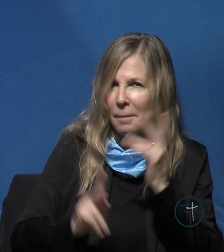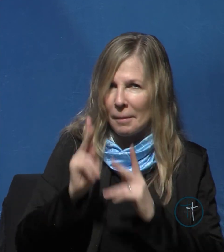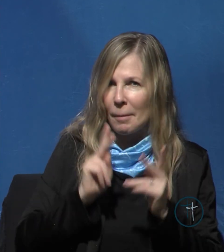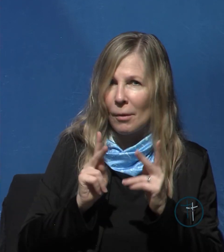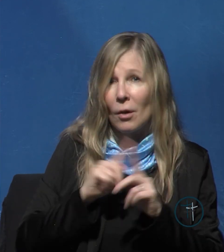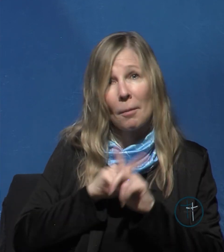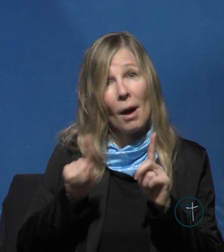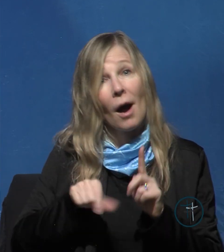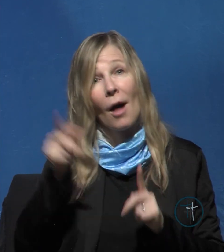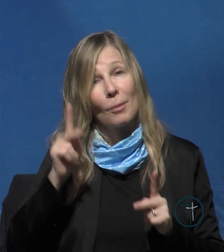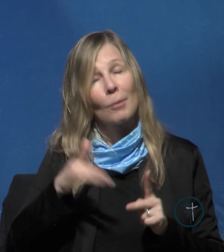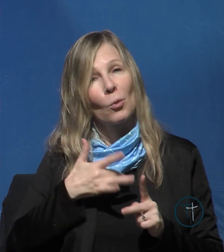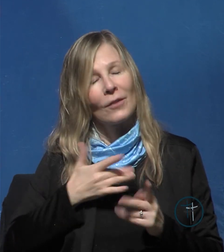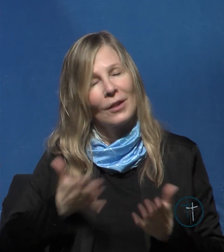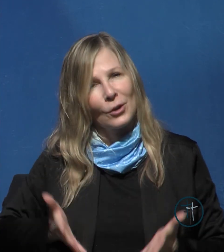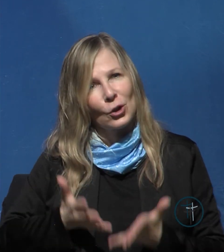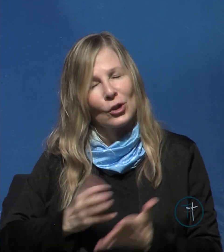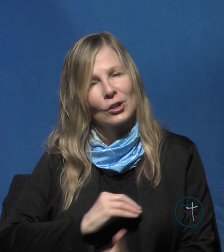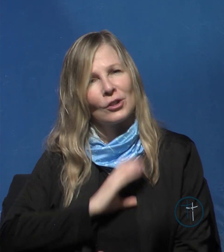but an encouragement to others.